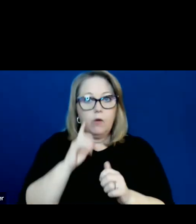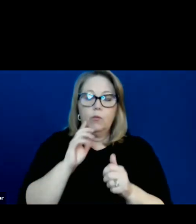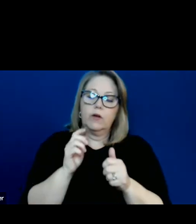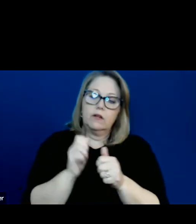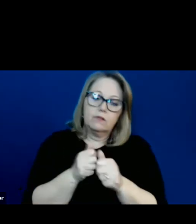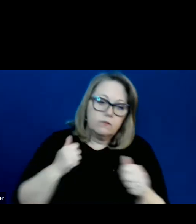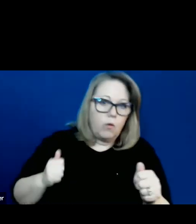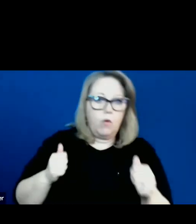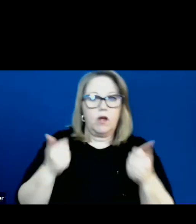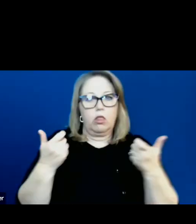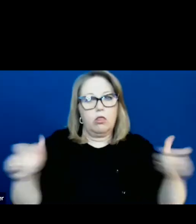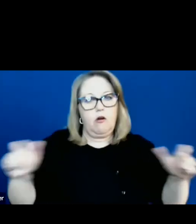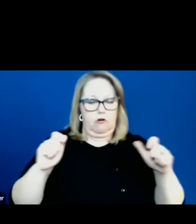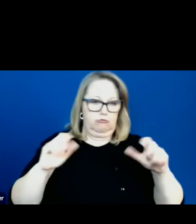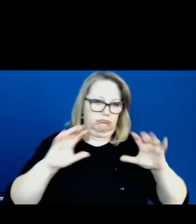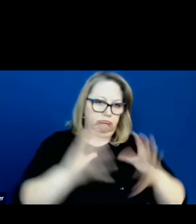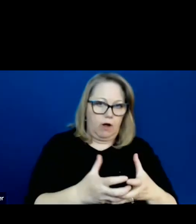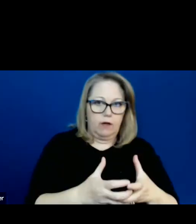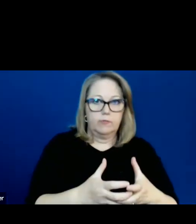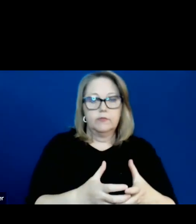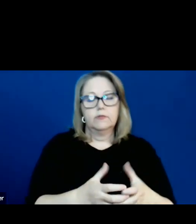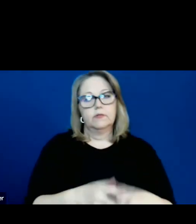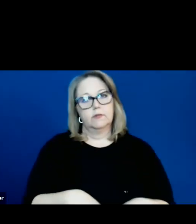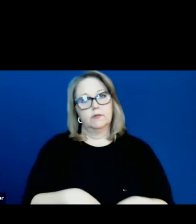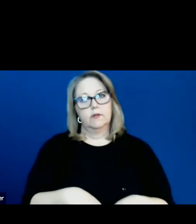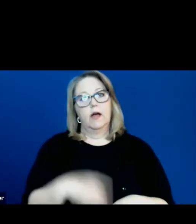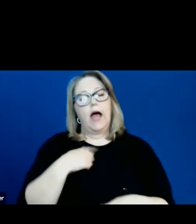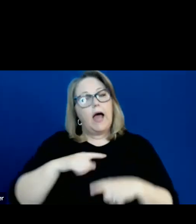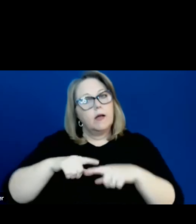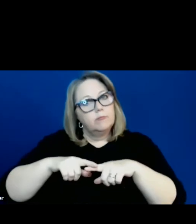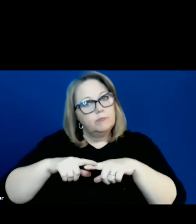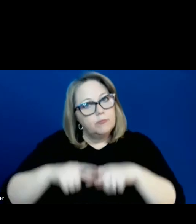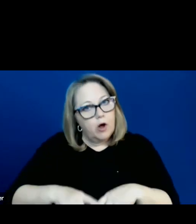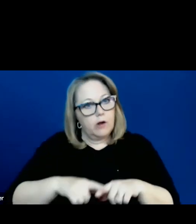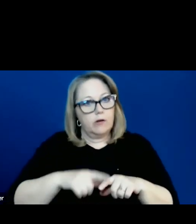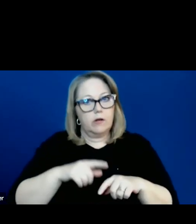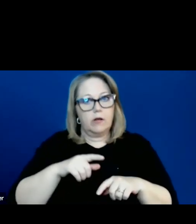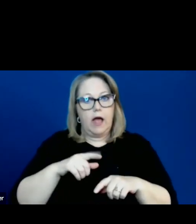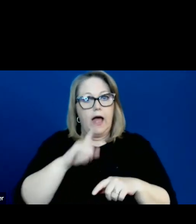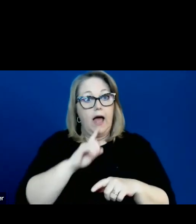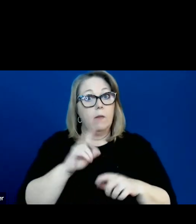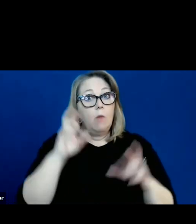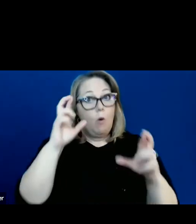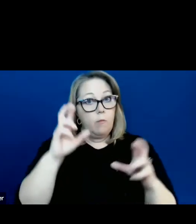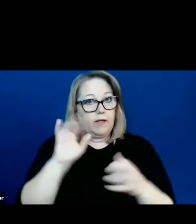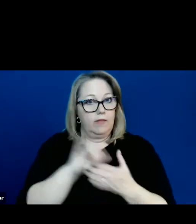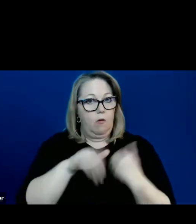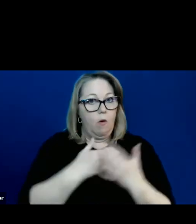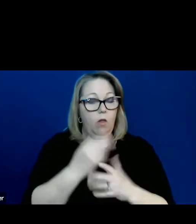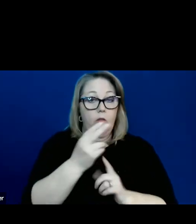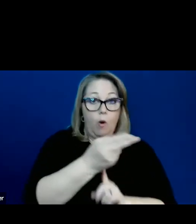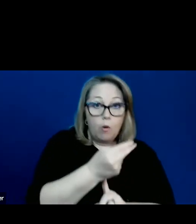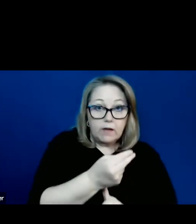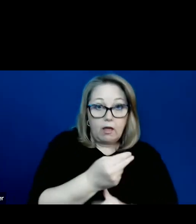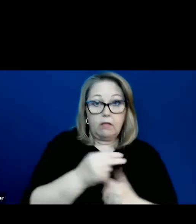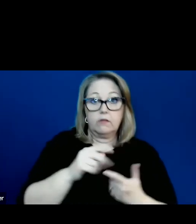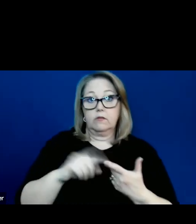in large crowds. I'm counting on responsible resort, restaurant, and business owners to strictly